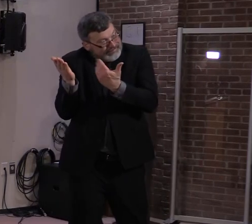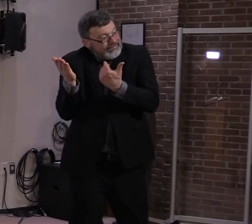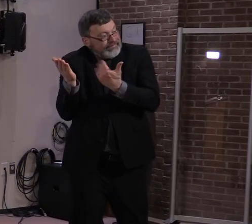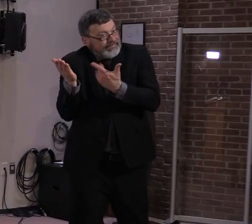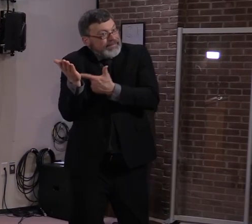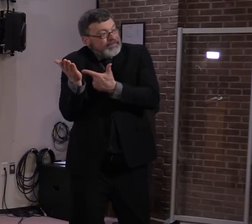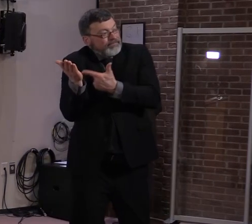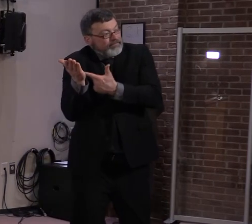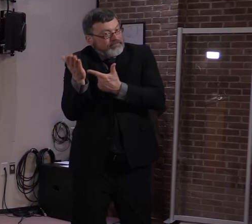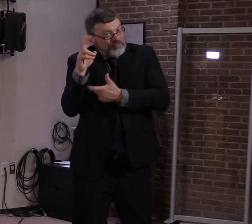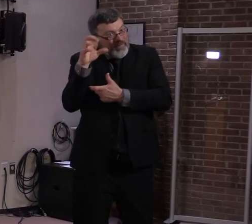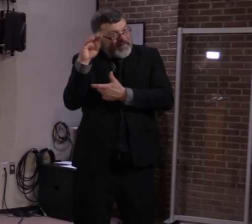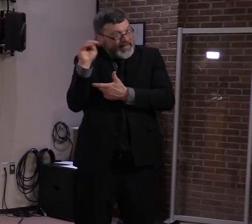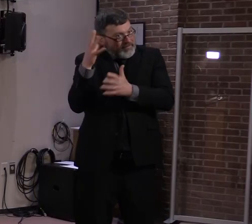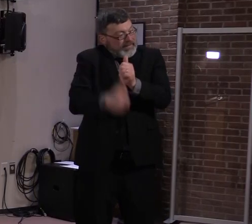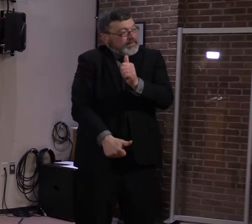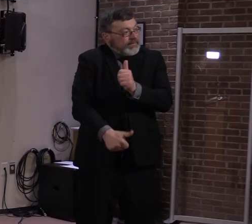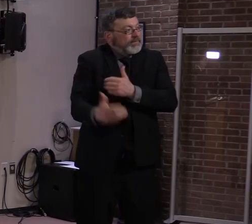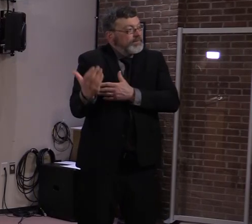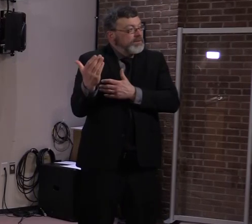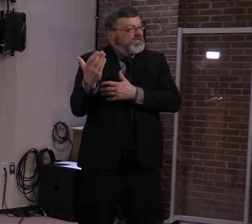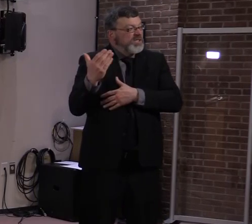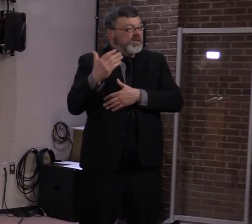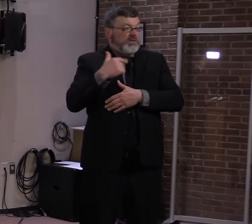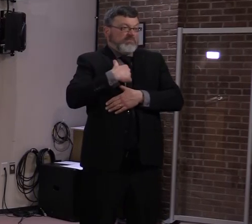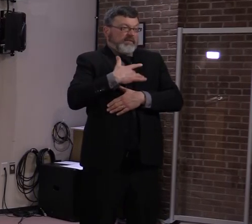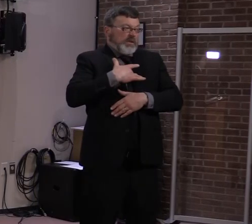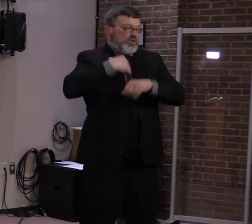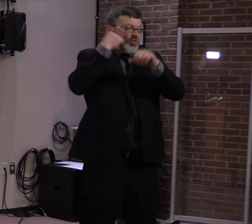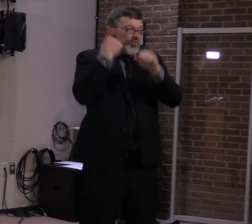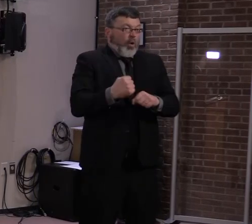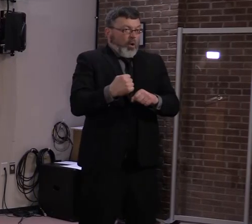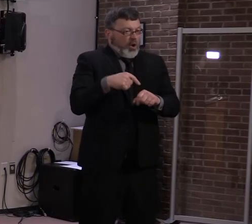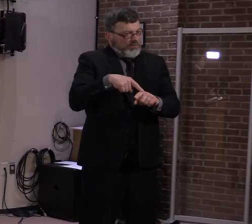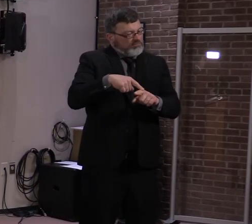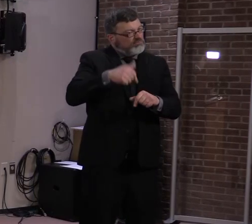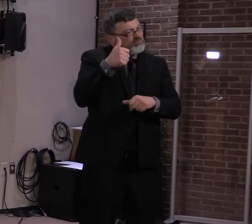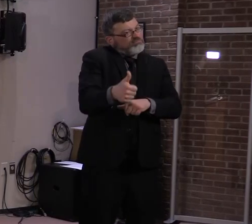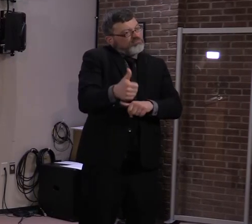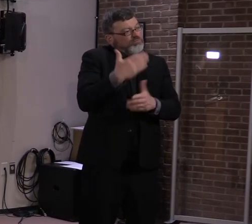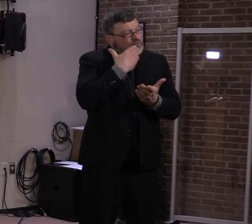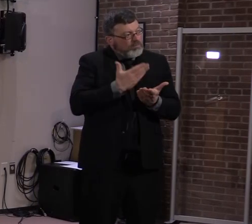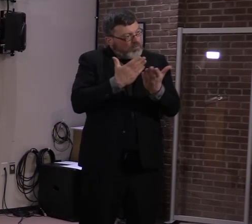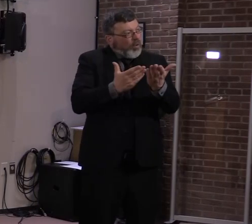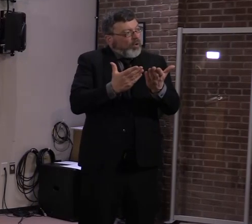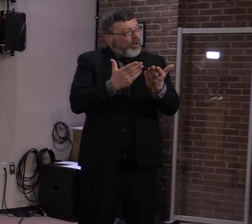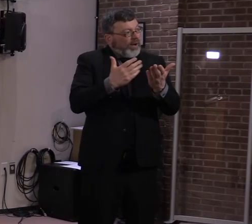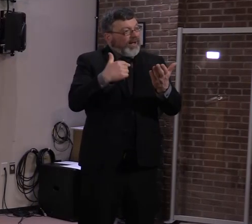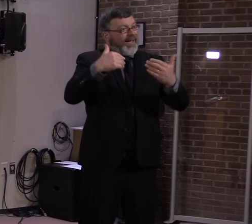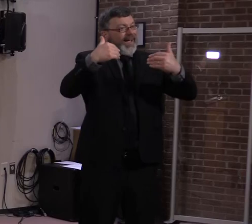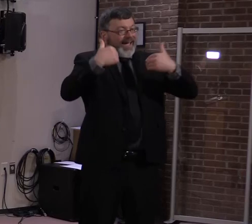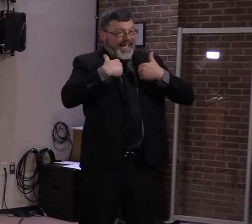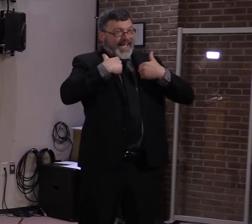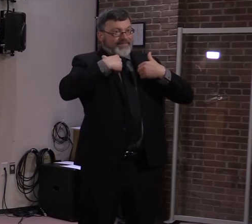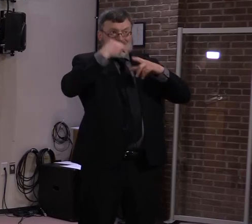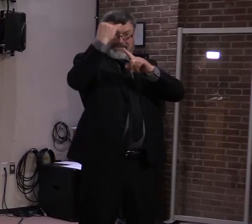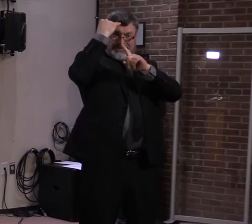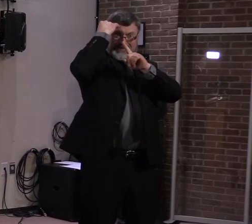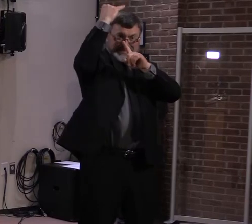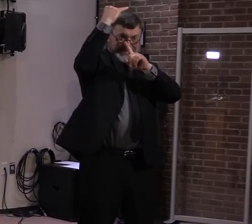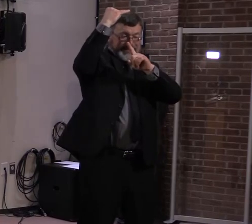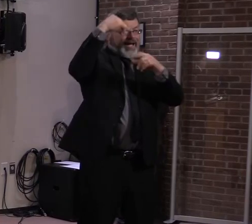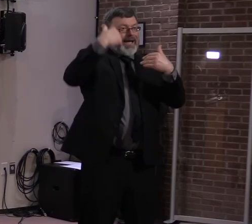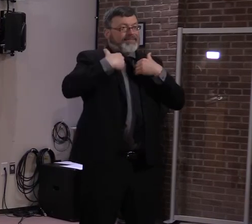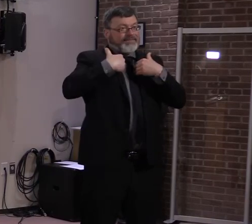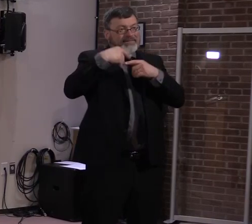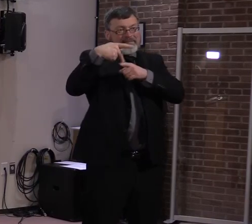about these dollars. I think we need a bold vision, and I provided for that. I haven't seen the vision from